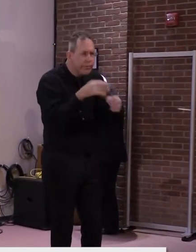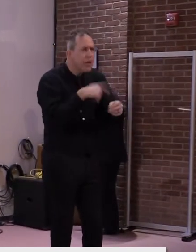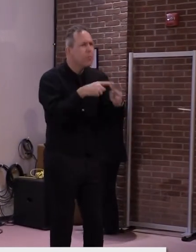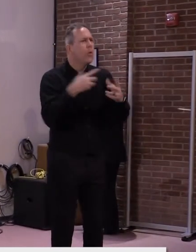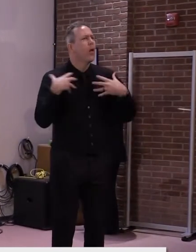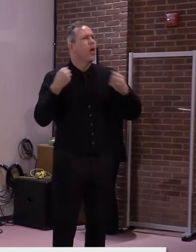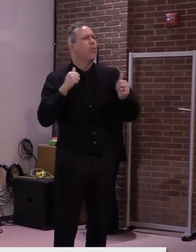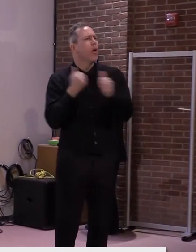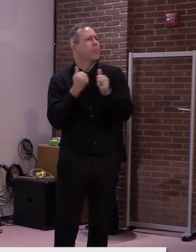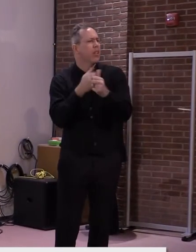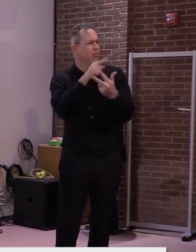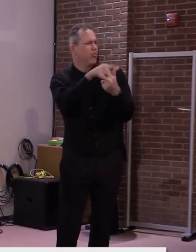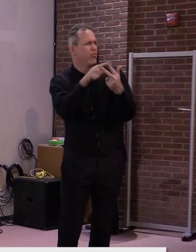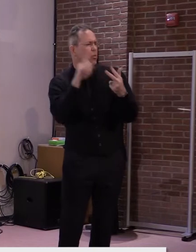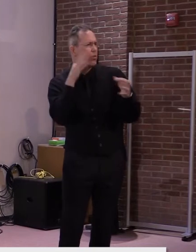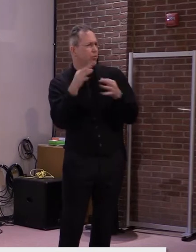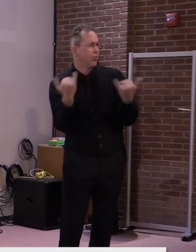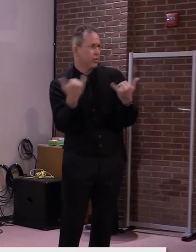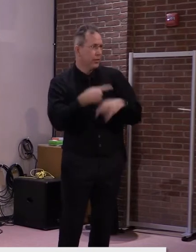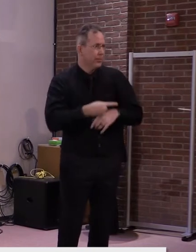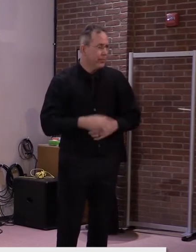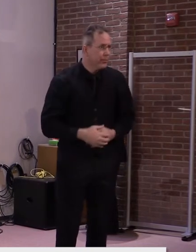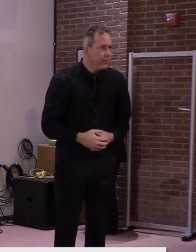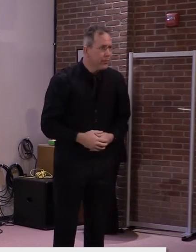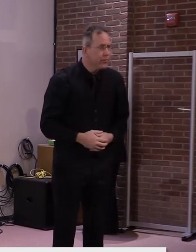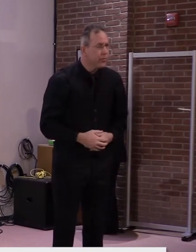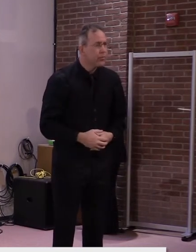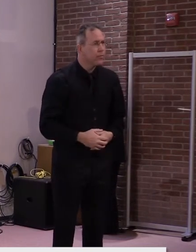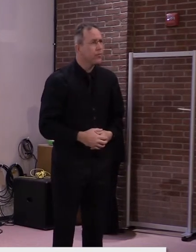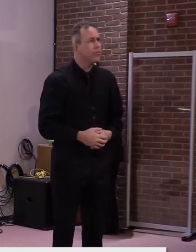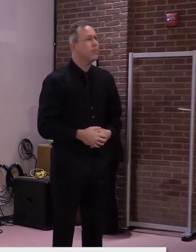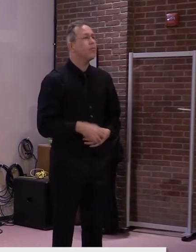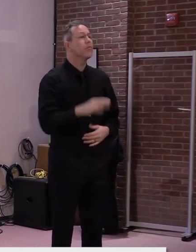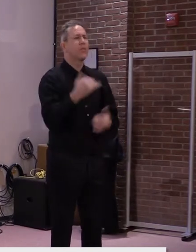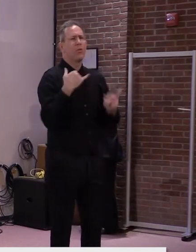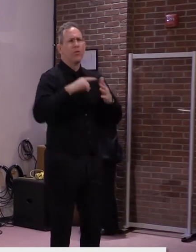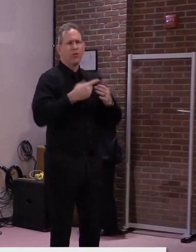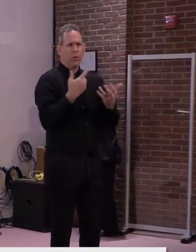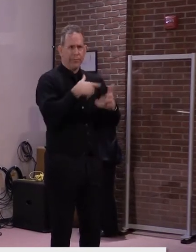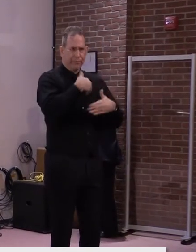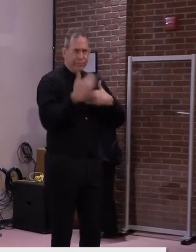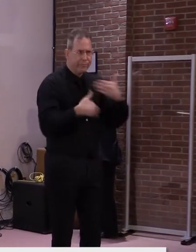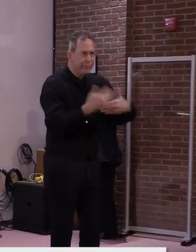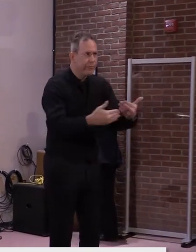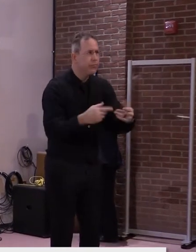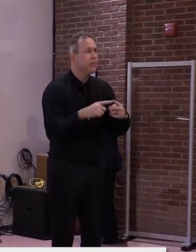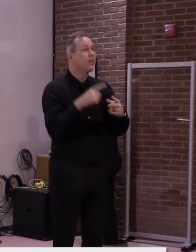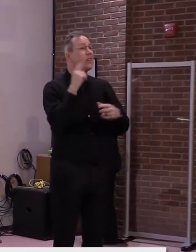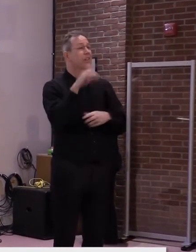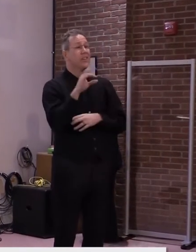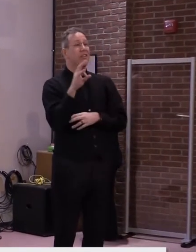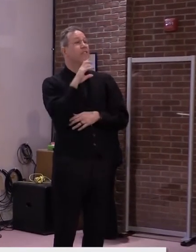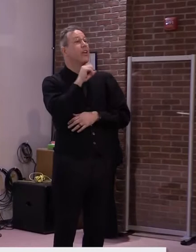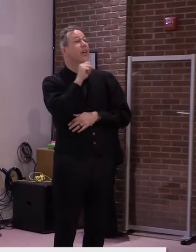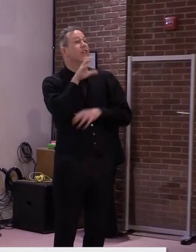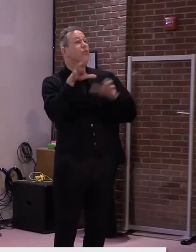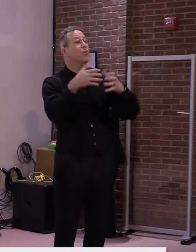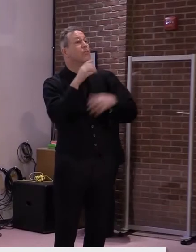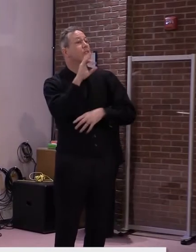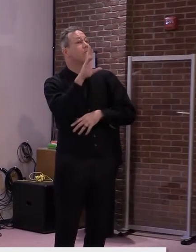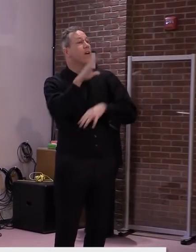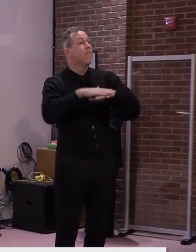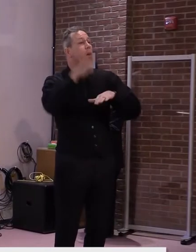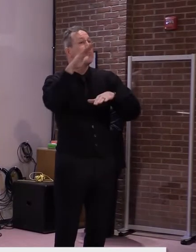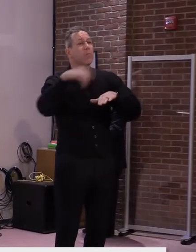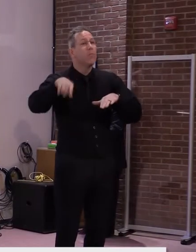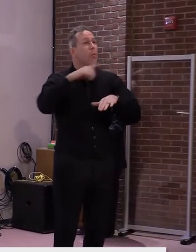health update. To start, those who are 75 and older, if you haven't gotten an appointment